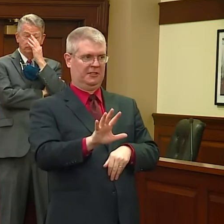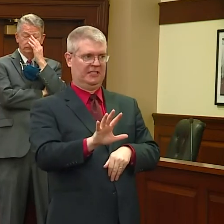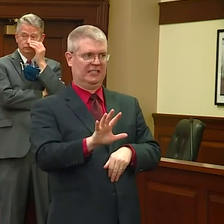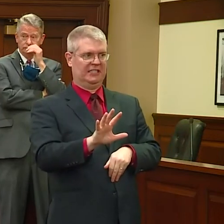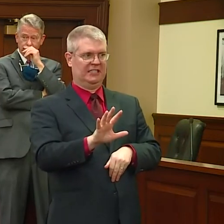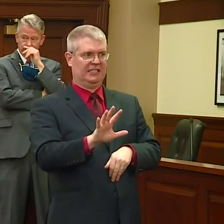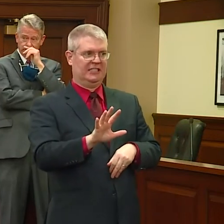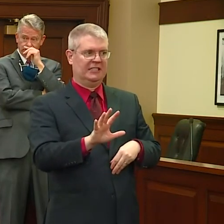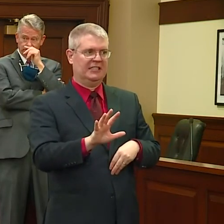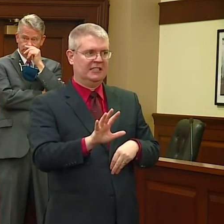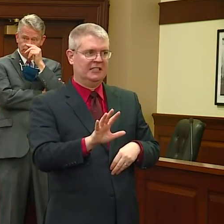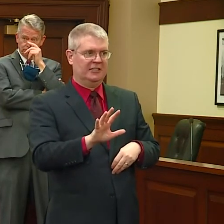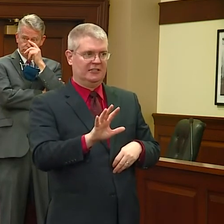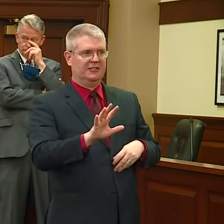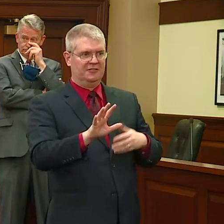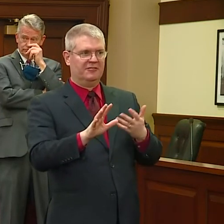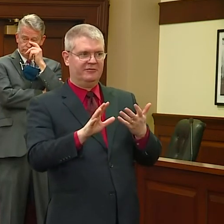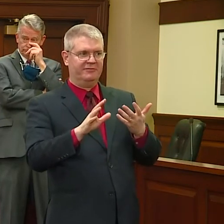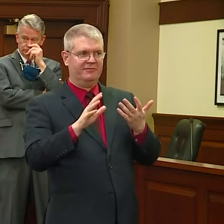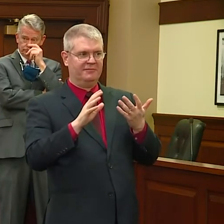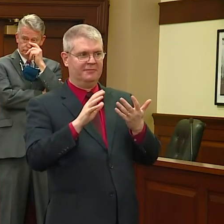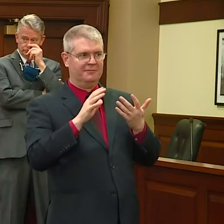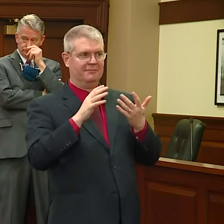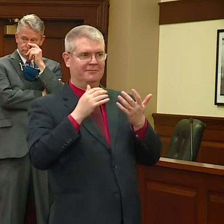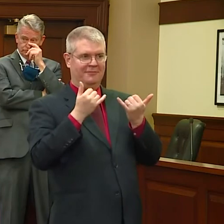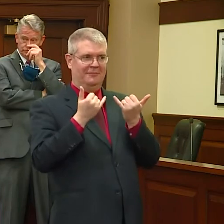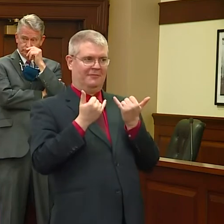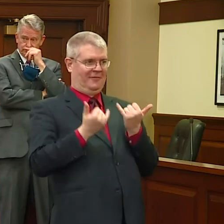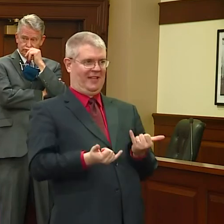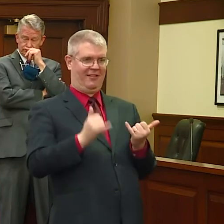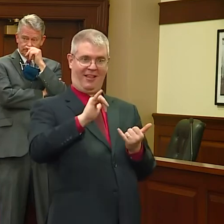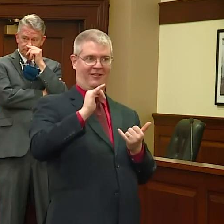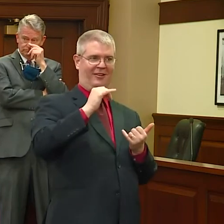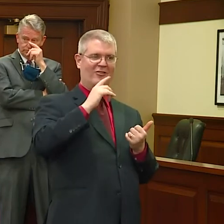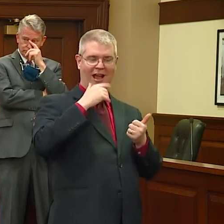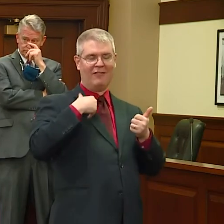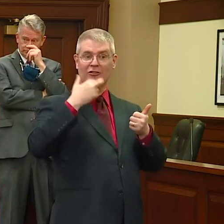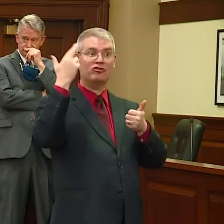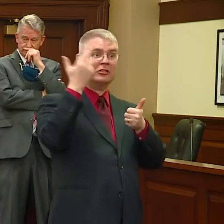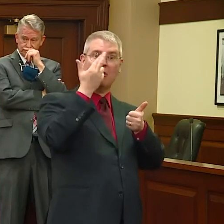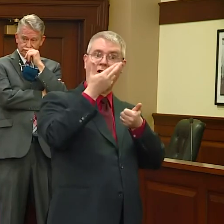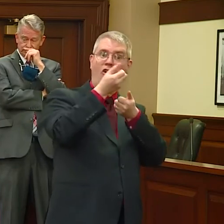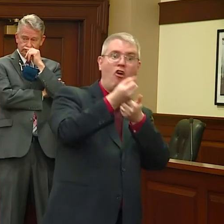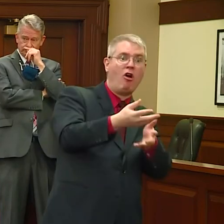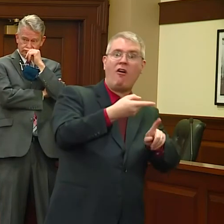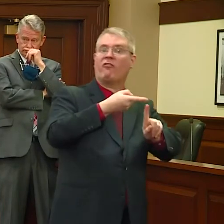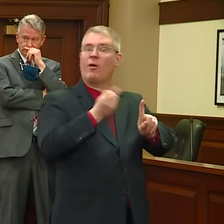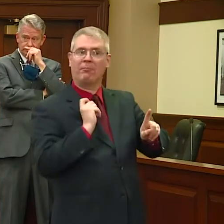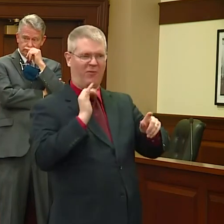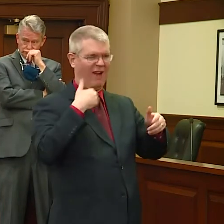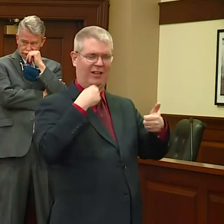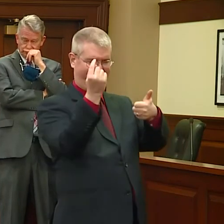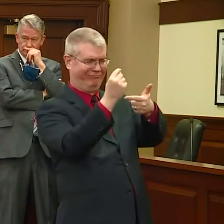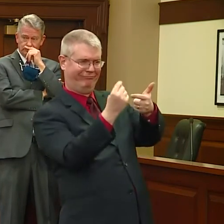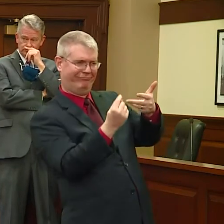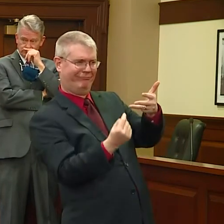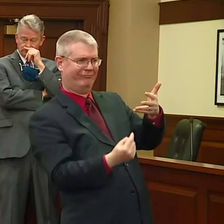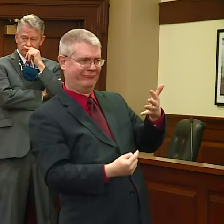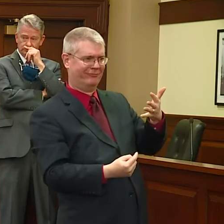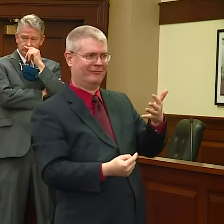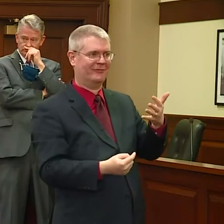I think we right now, especially again, the eastern part of our state looks a lot like Montana, Wyoming, North